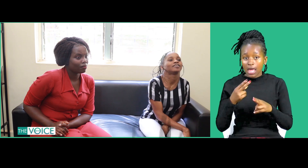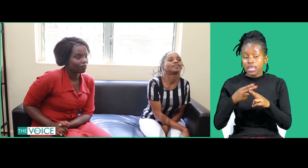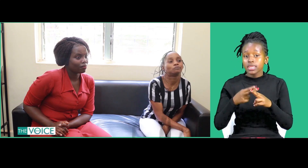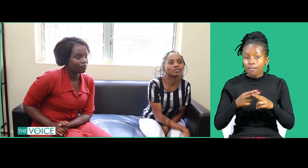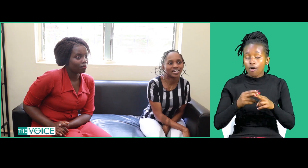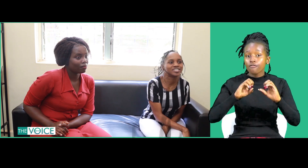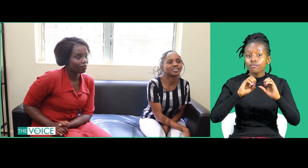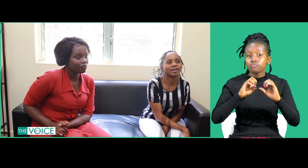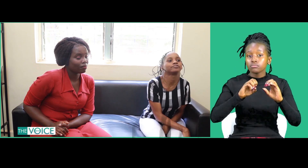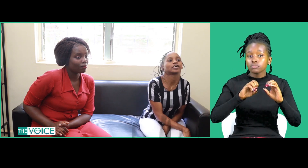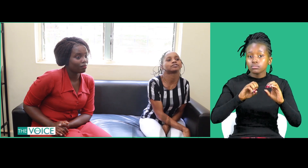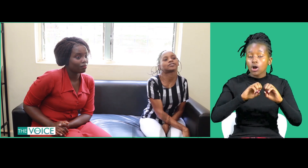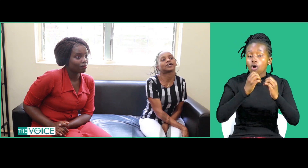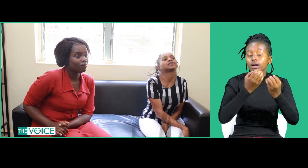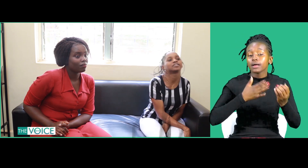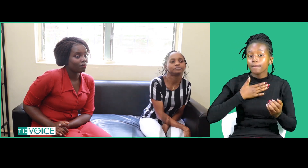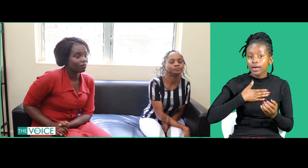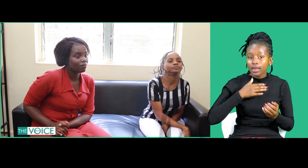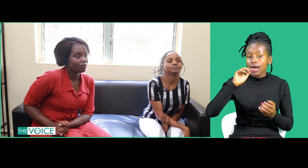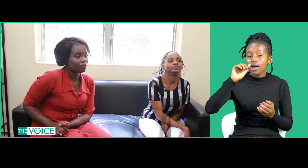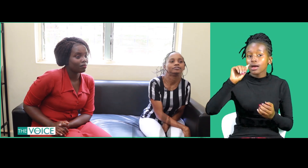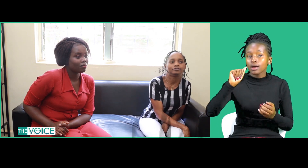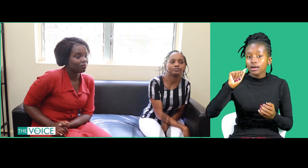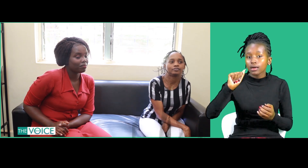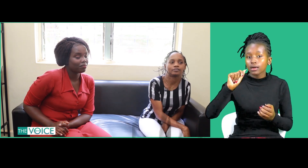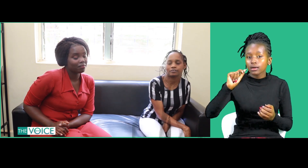Embo Rights Africa Society.